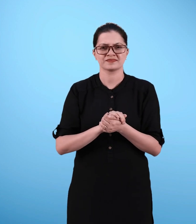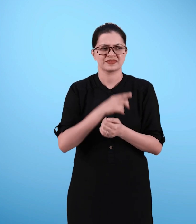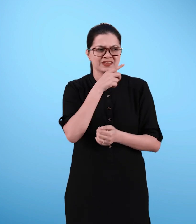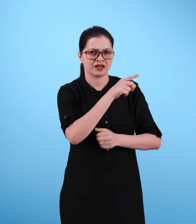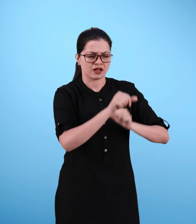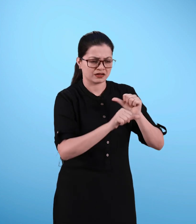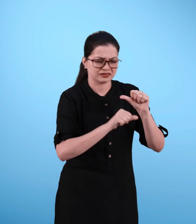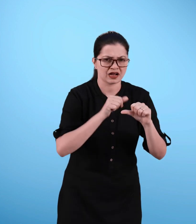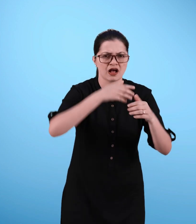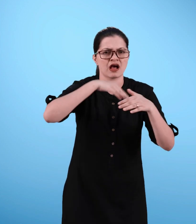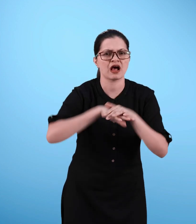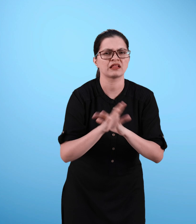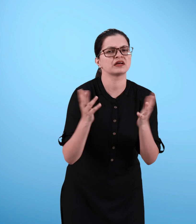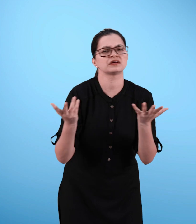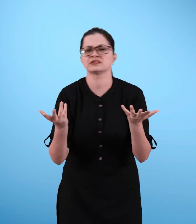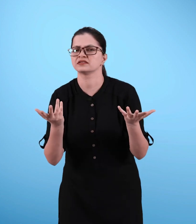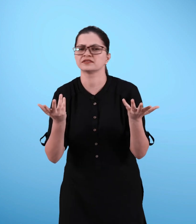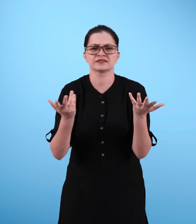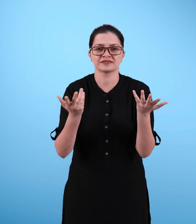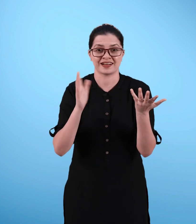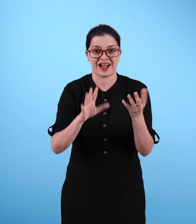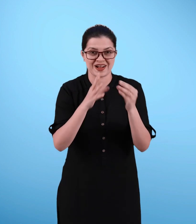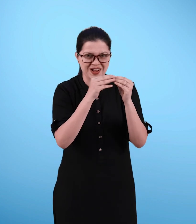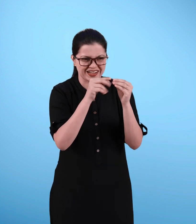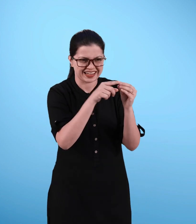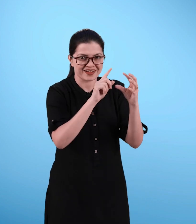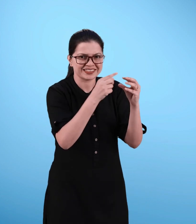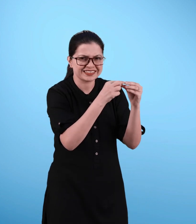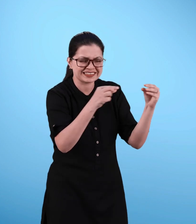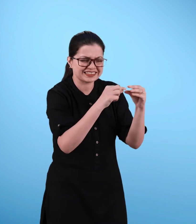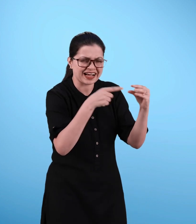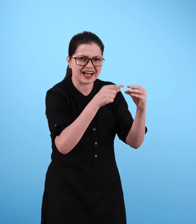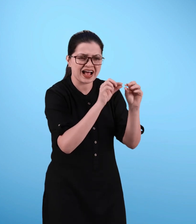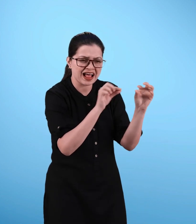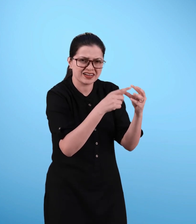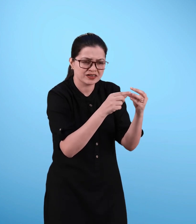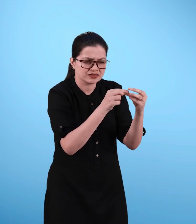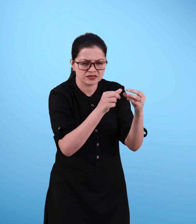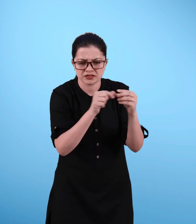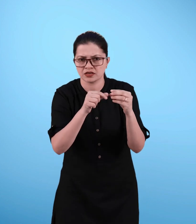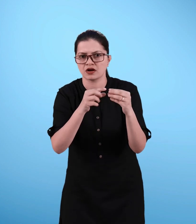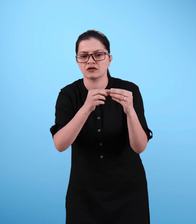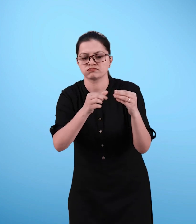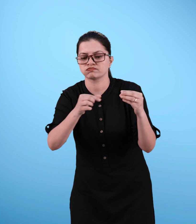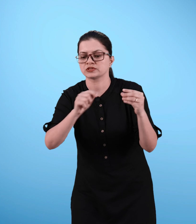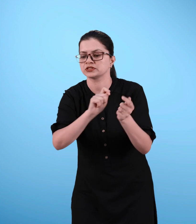Are you able is to called make a spinning. yarn? The process of making yarn from fibers is called